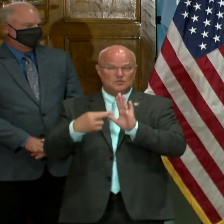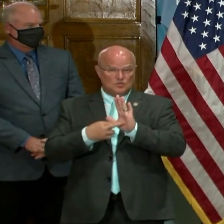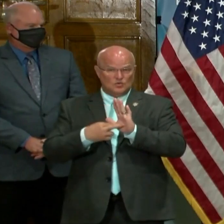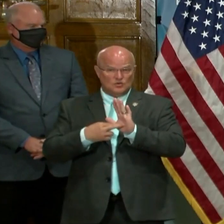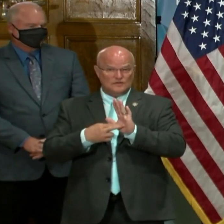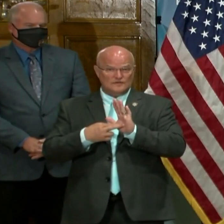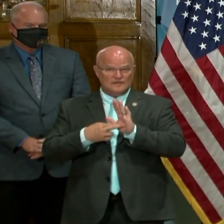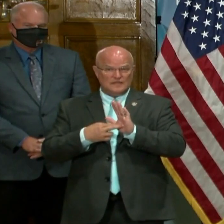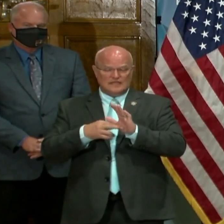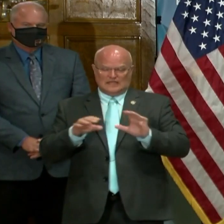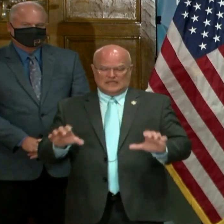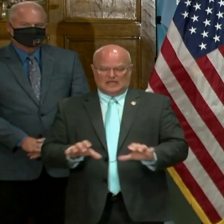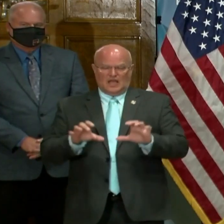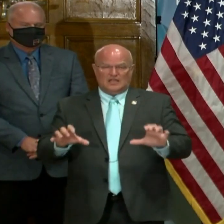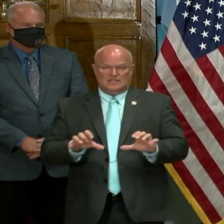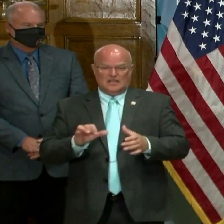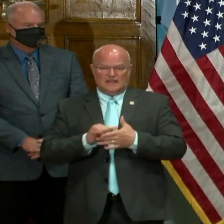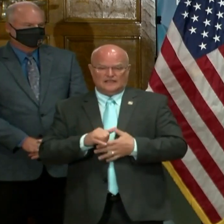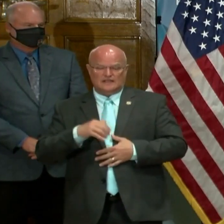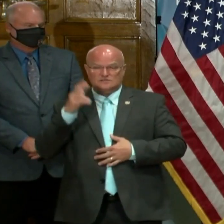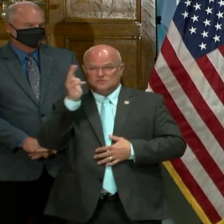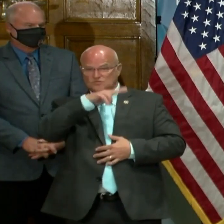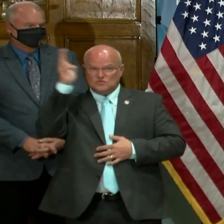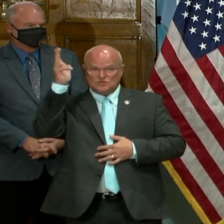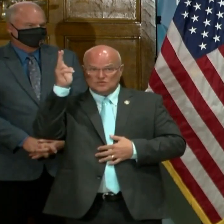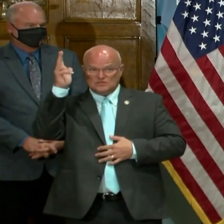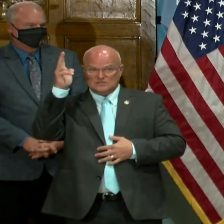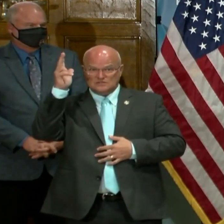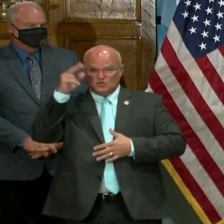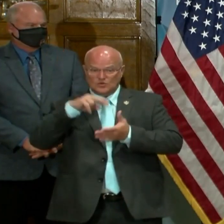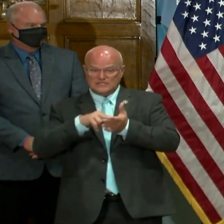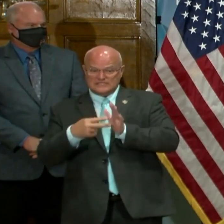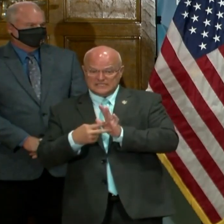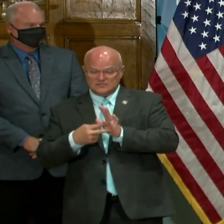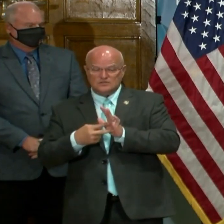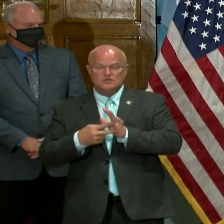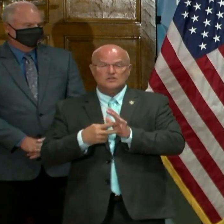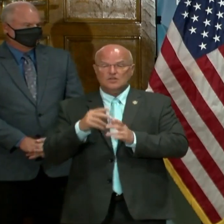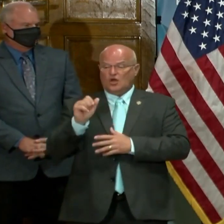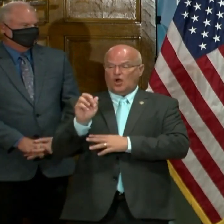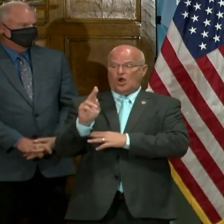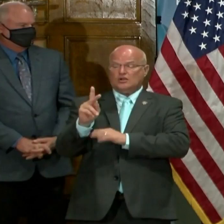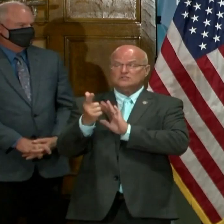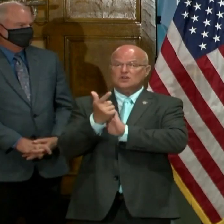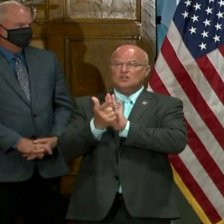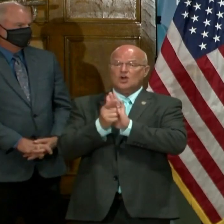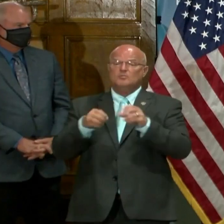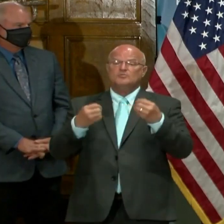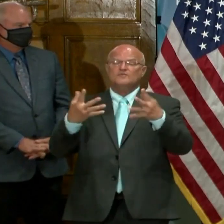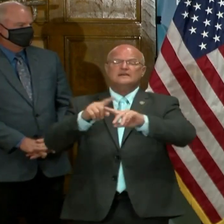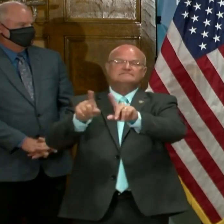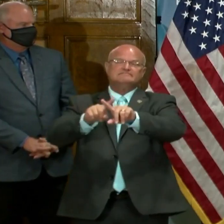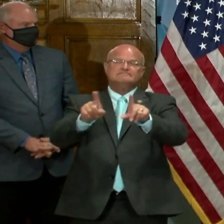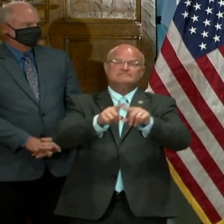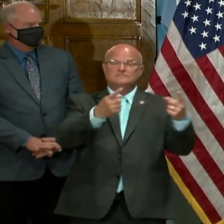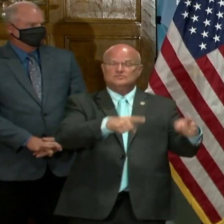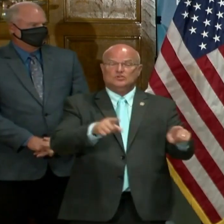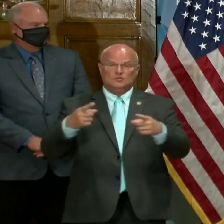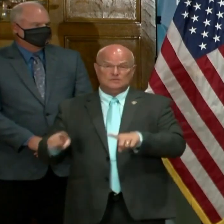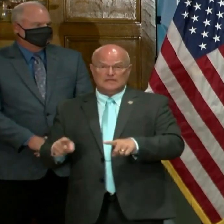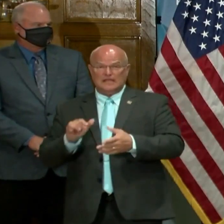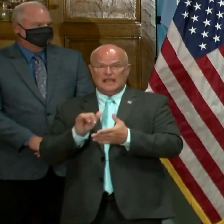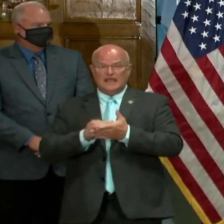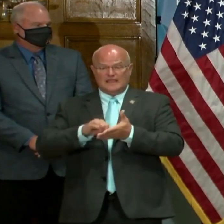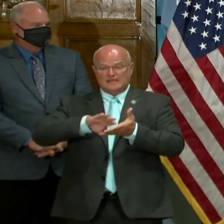for conduct that's willful, reckless, or intentional. And Arkansas law provides for a number of different circumstances in